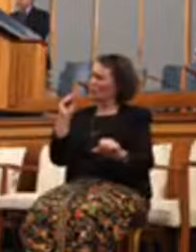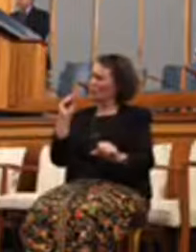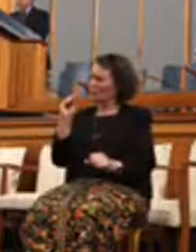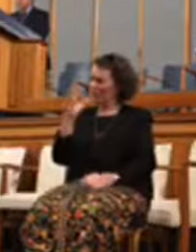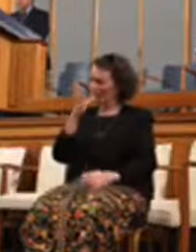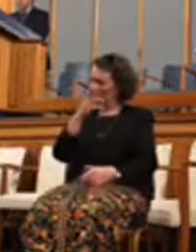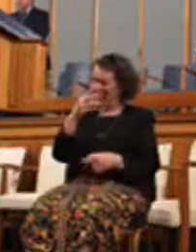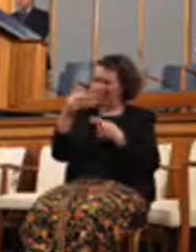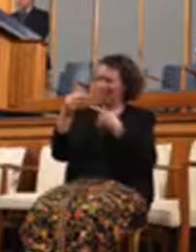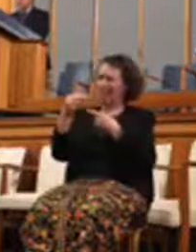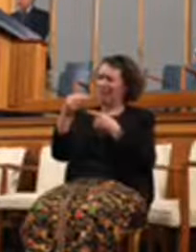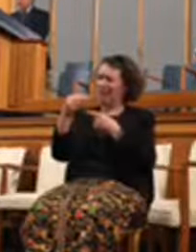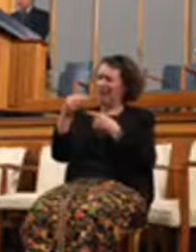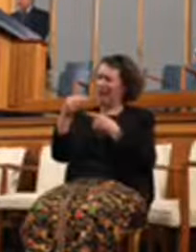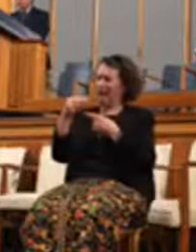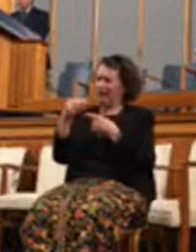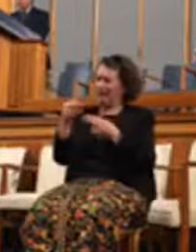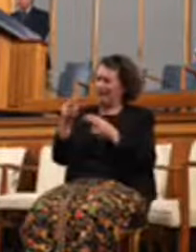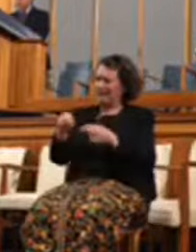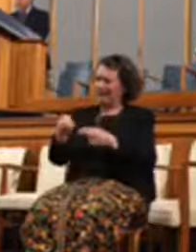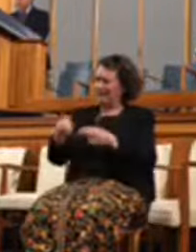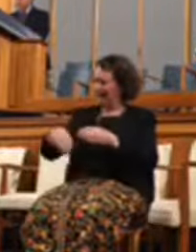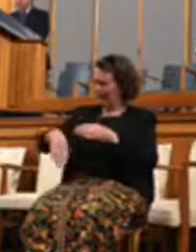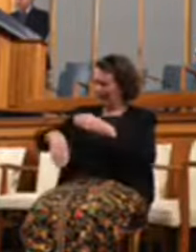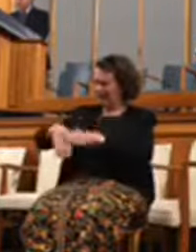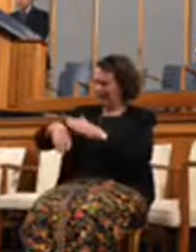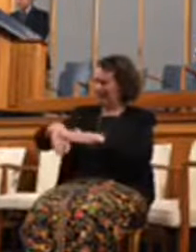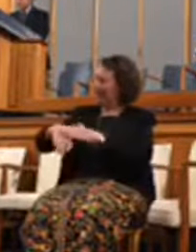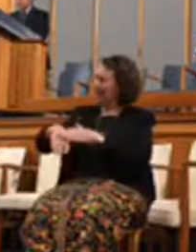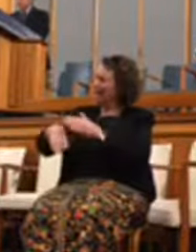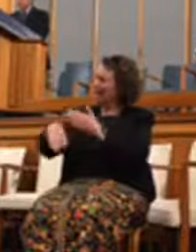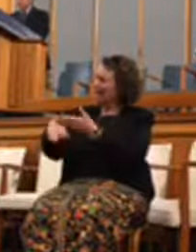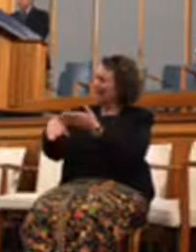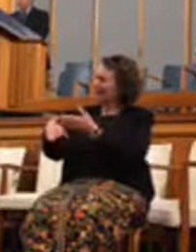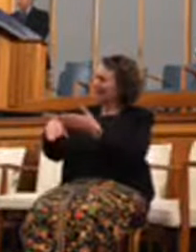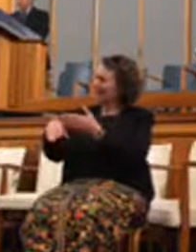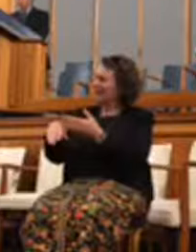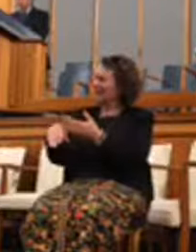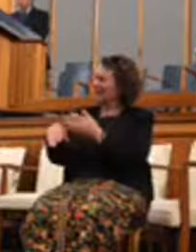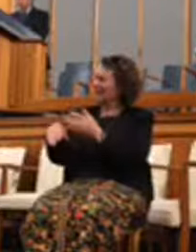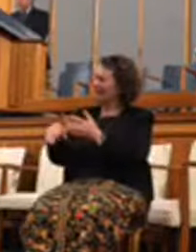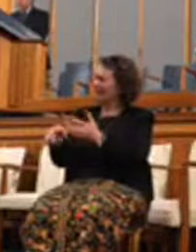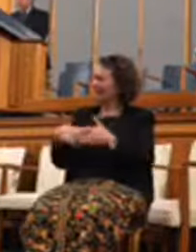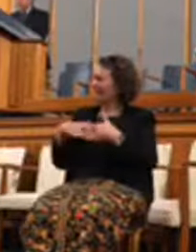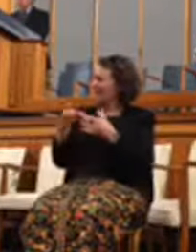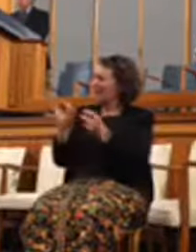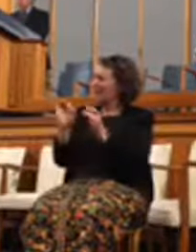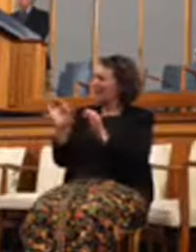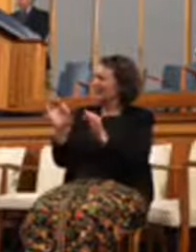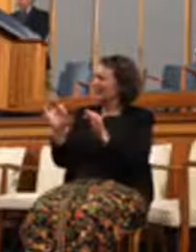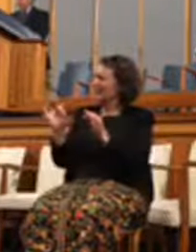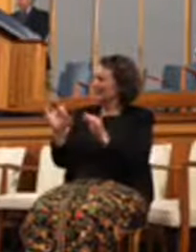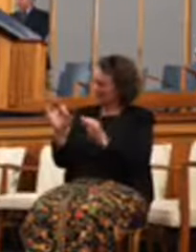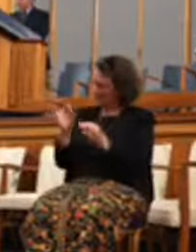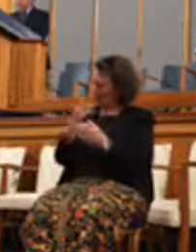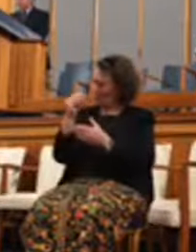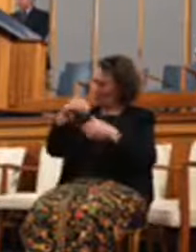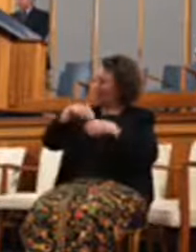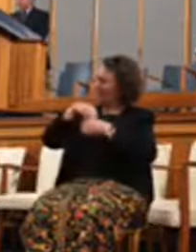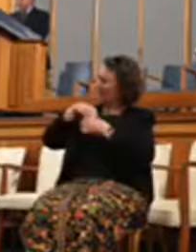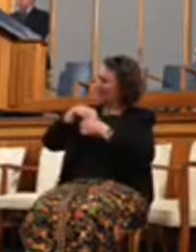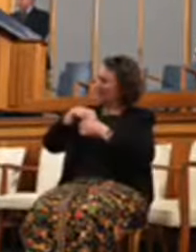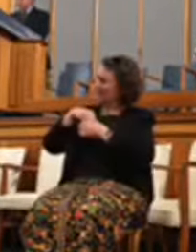thirsty. They are hungry after righteousness. But Lord, we know we live in a world that